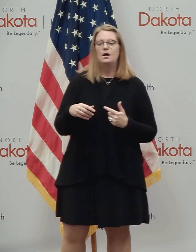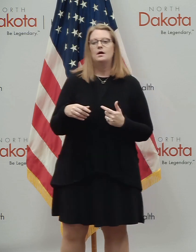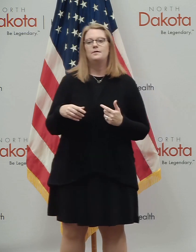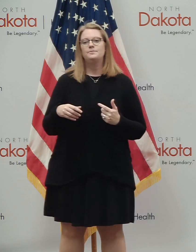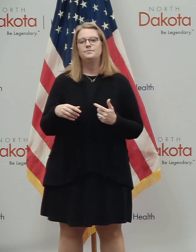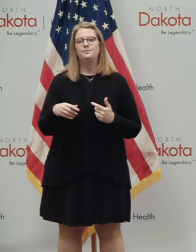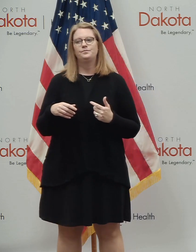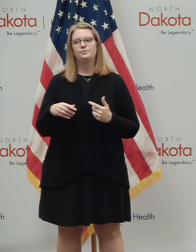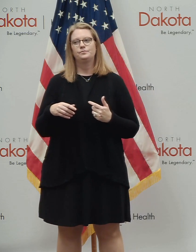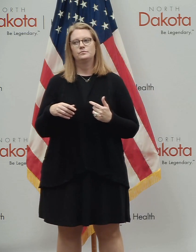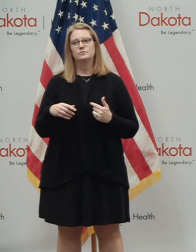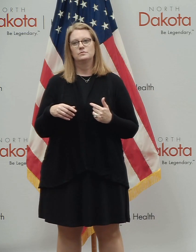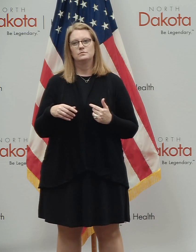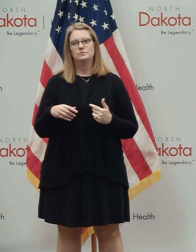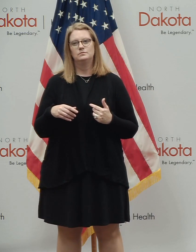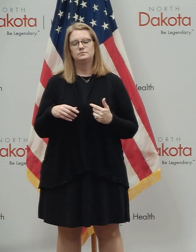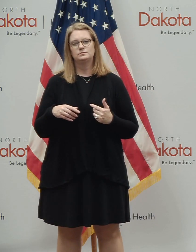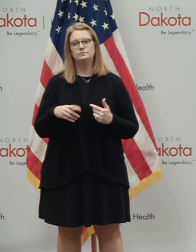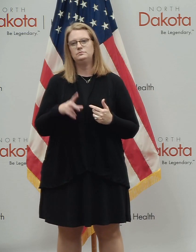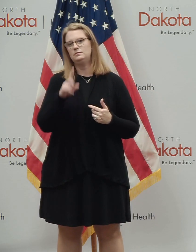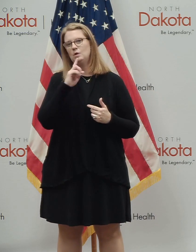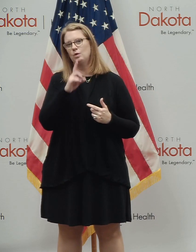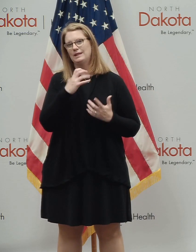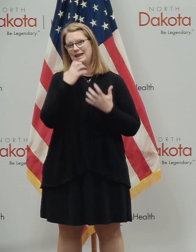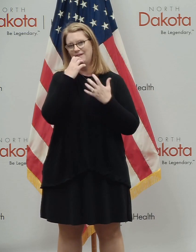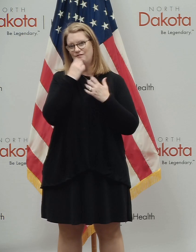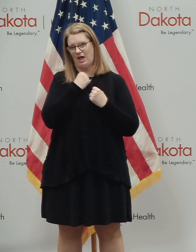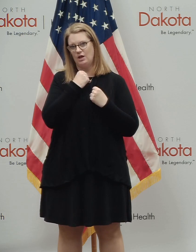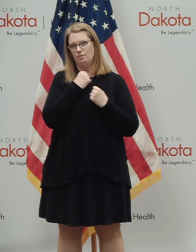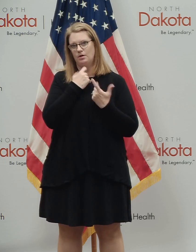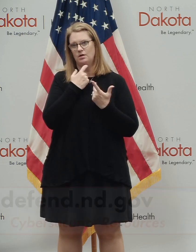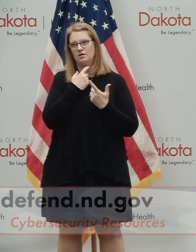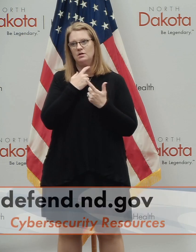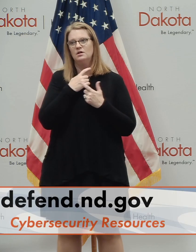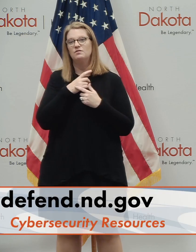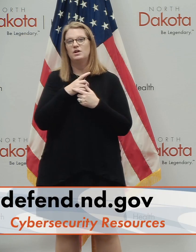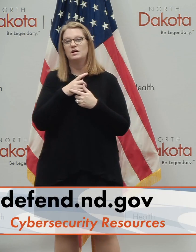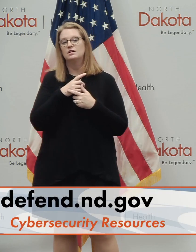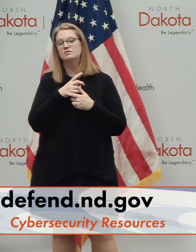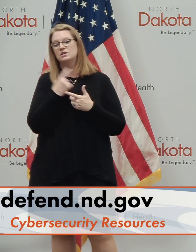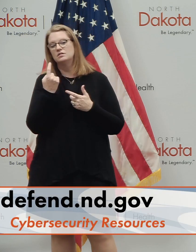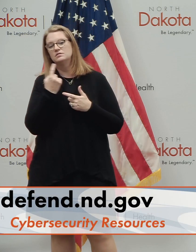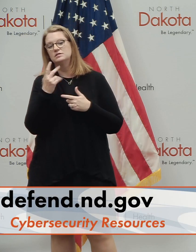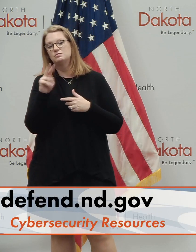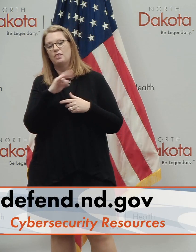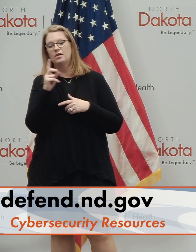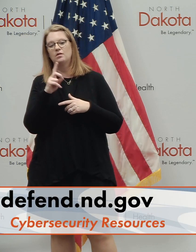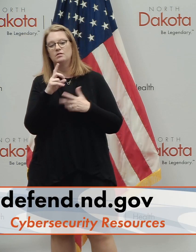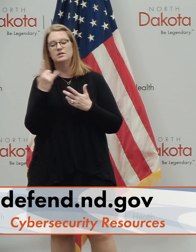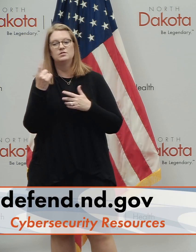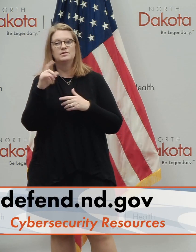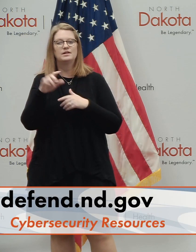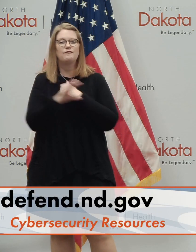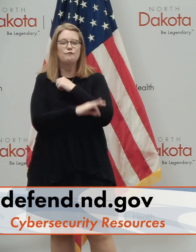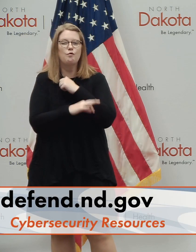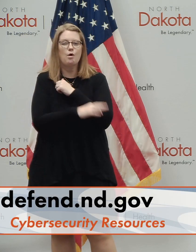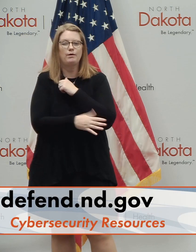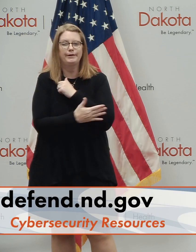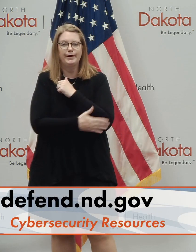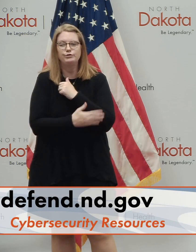it really would be a really valuable attack for a foreign country to come after North Dakota because of our position in